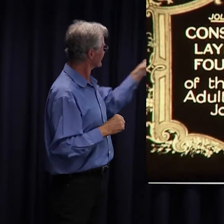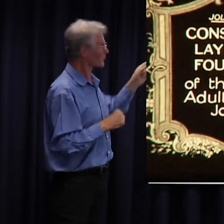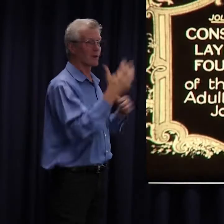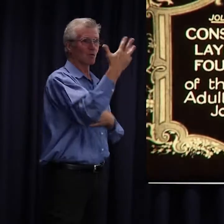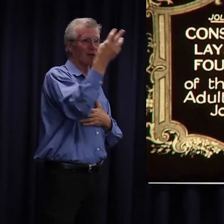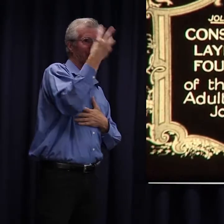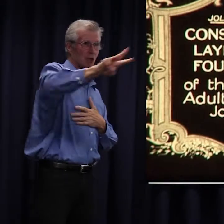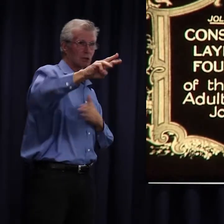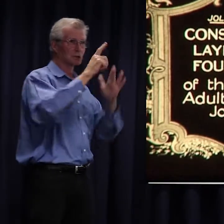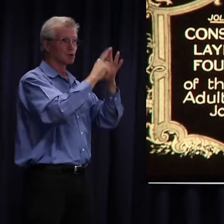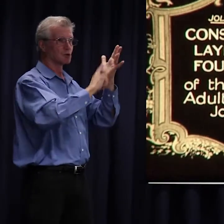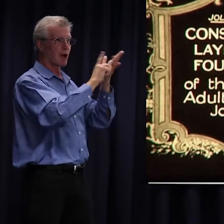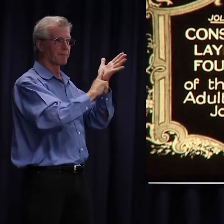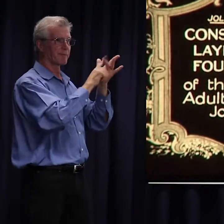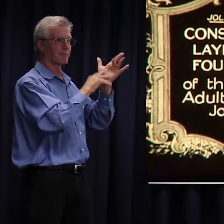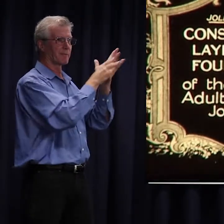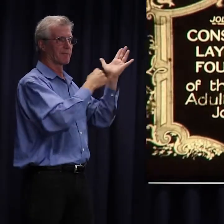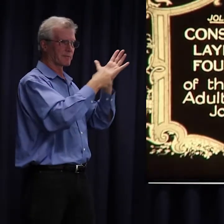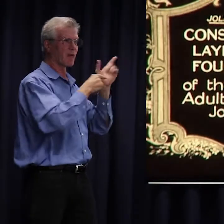I think. In the 1930s,